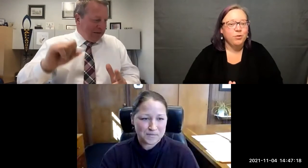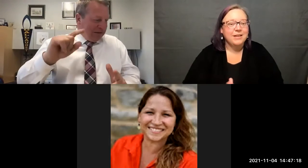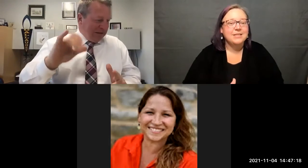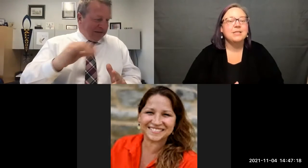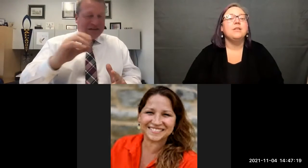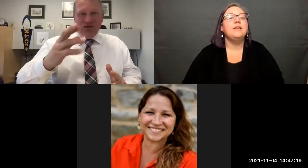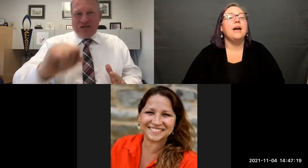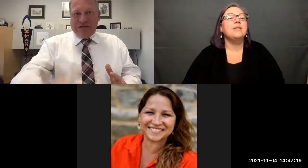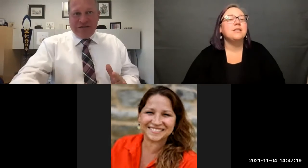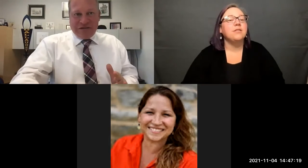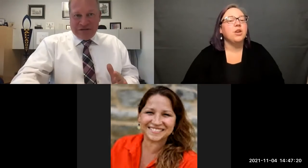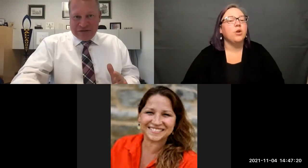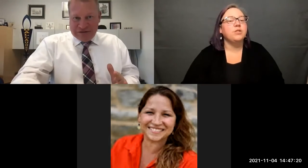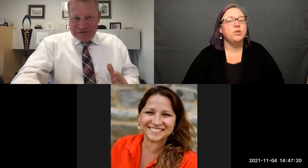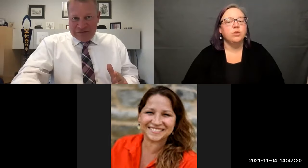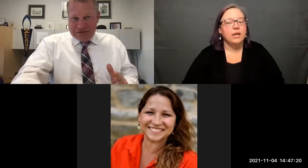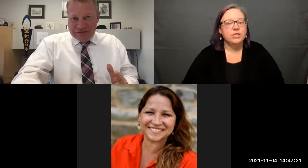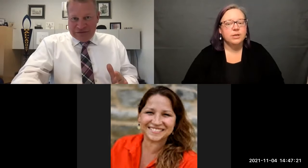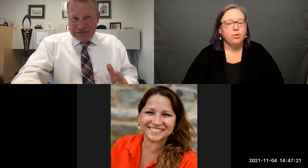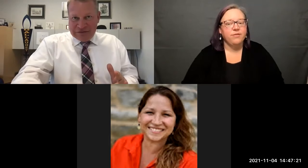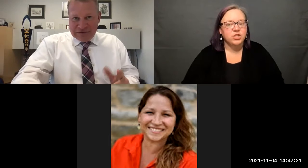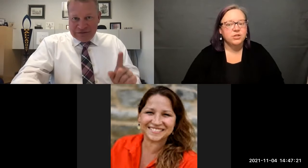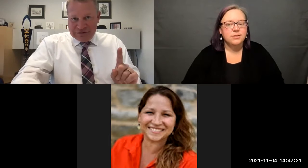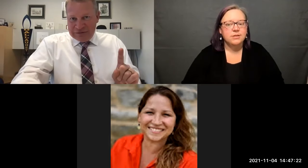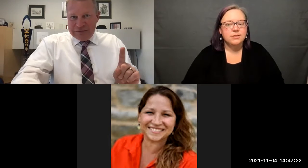us. Next, let's go into language deprivation.